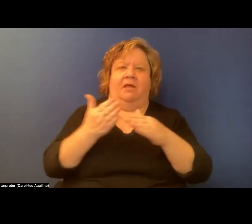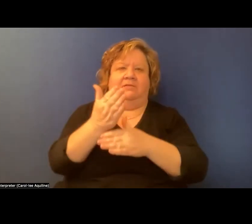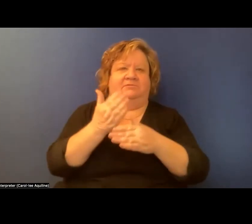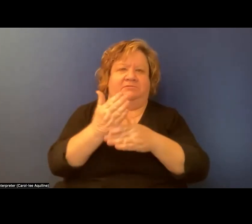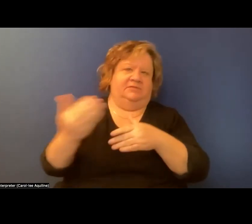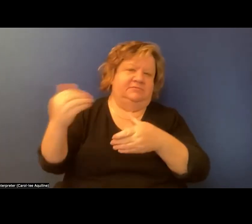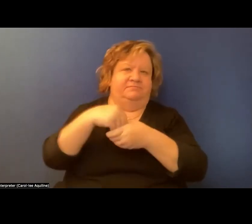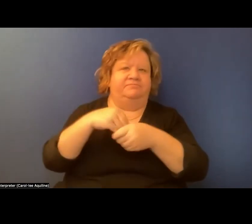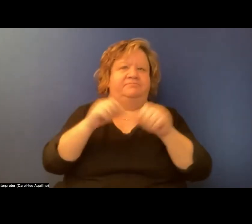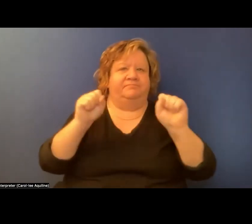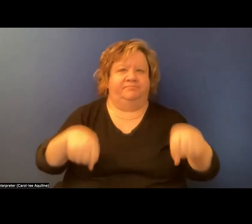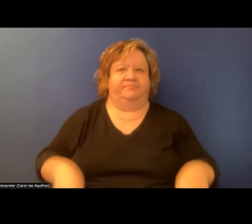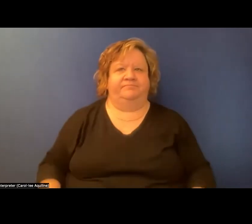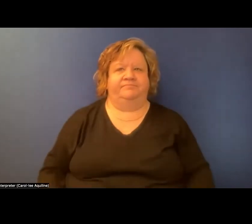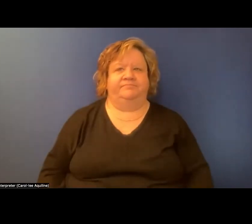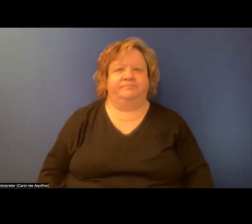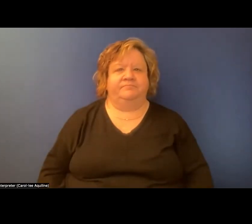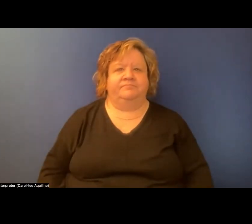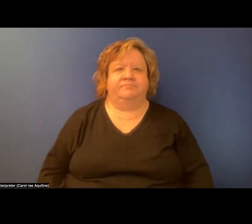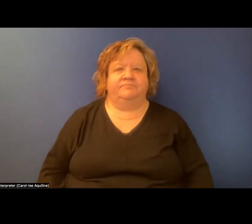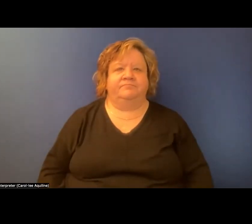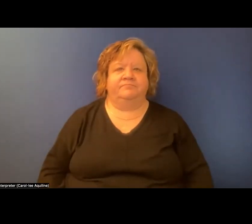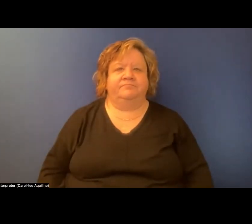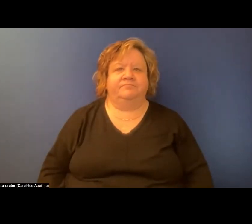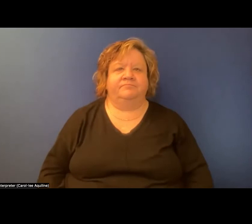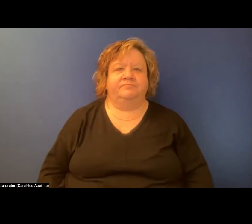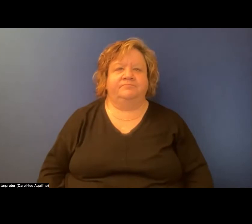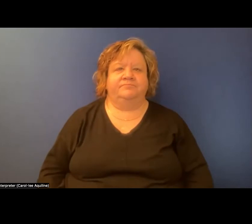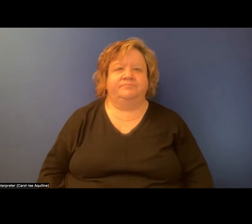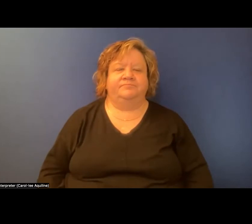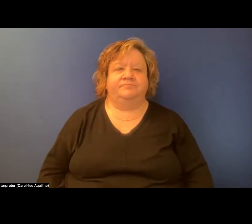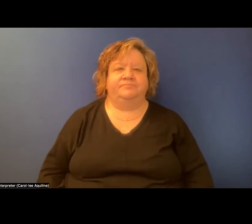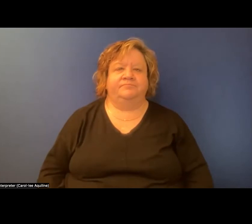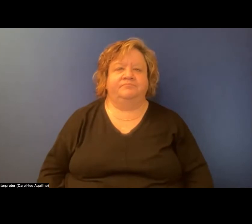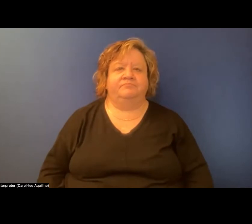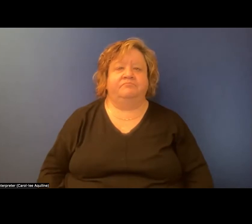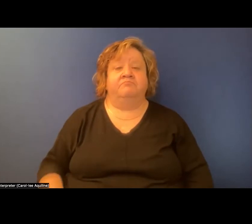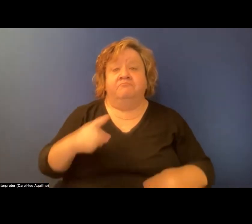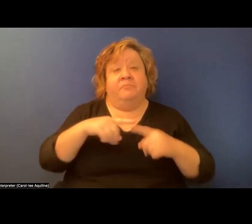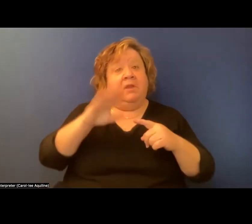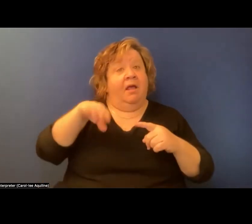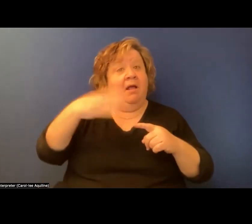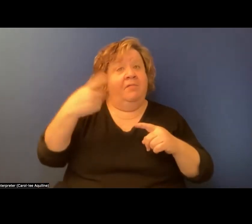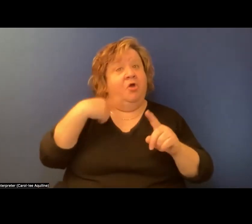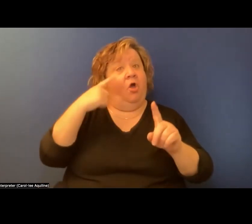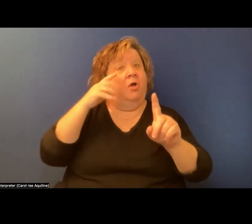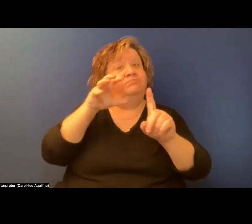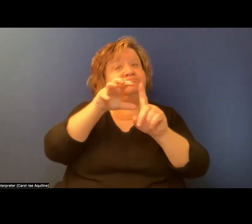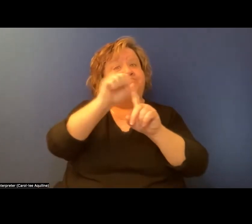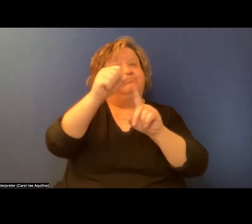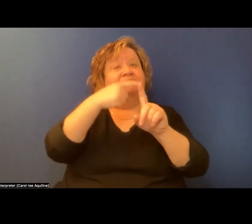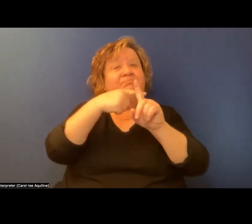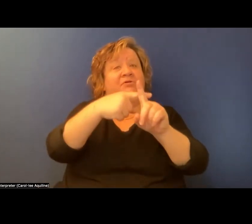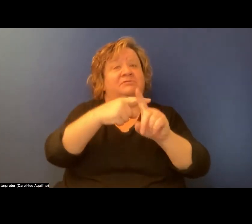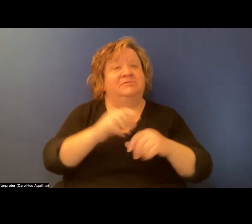And then another achievement was formation. We started and we continue the conversation with